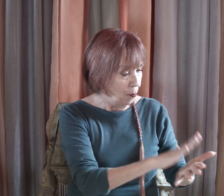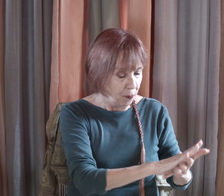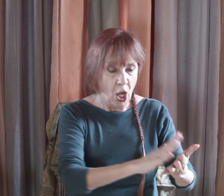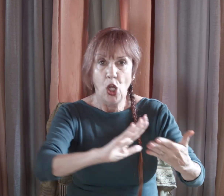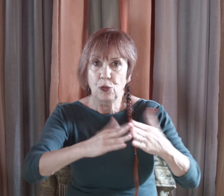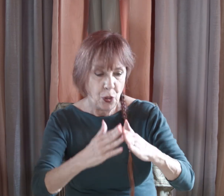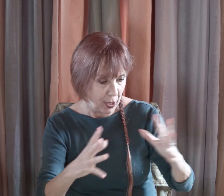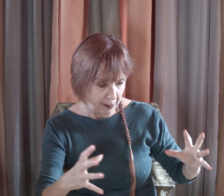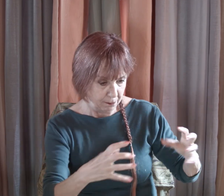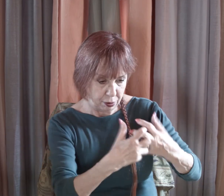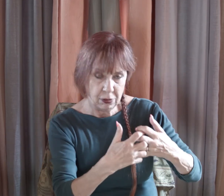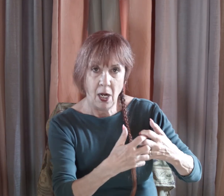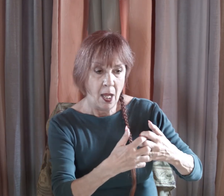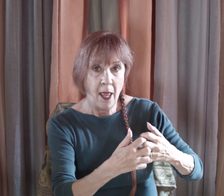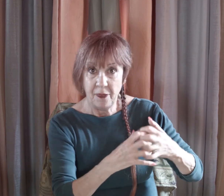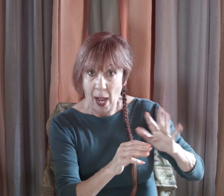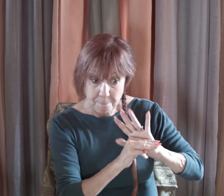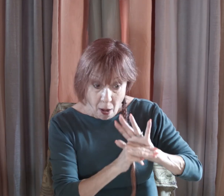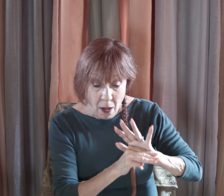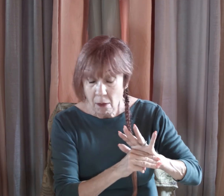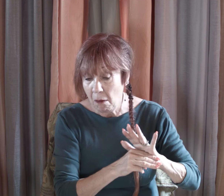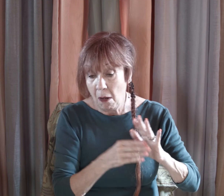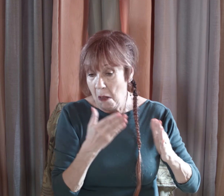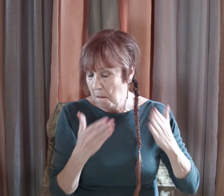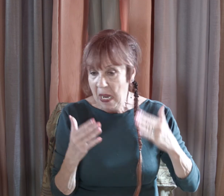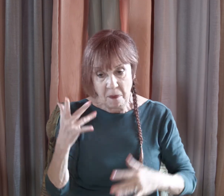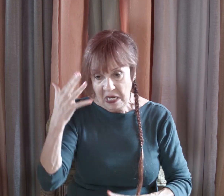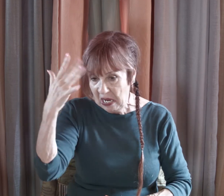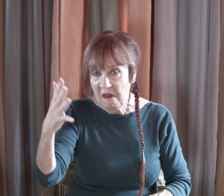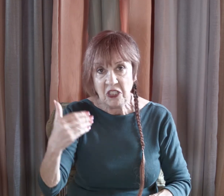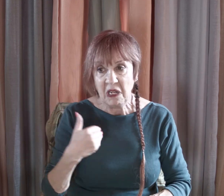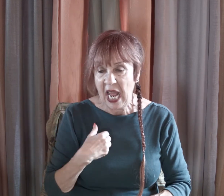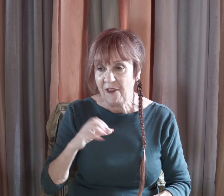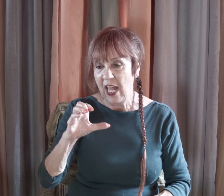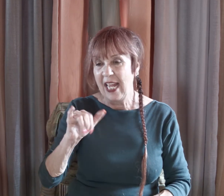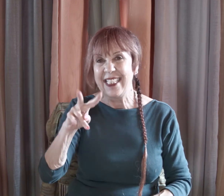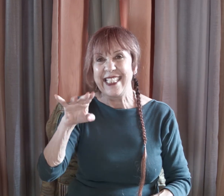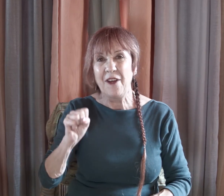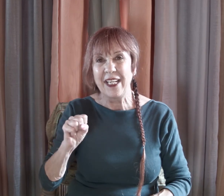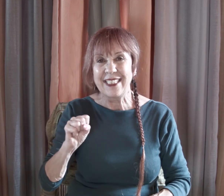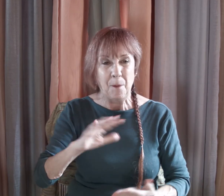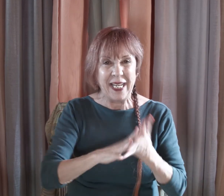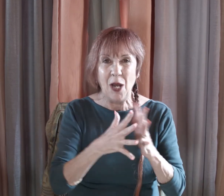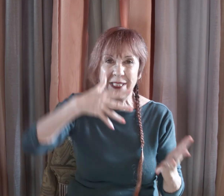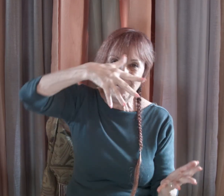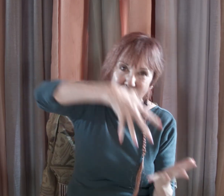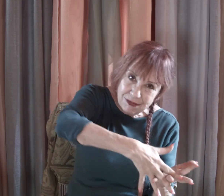community schooling model, we might end up with something which civics is like literally built in.